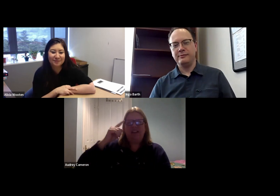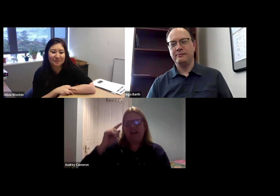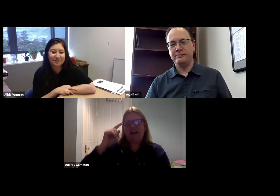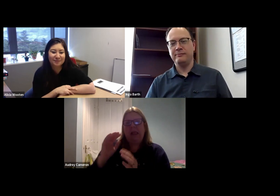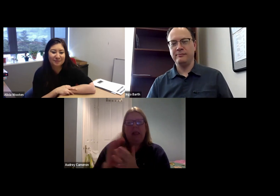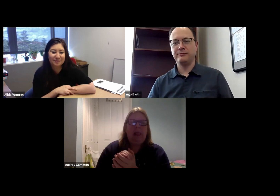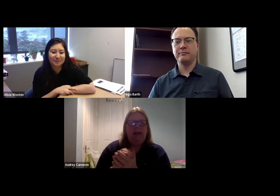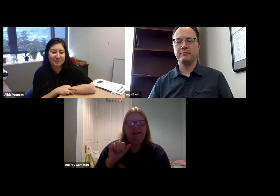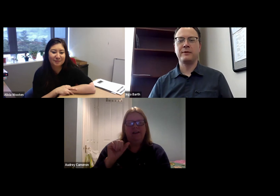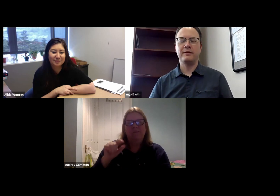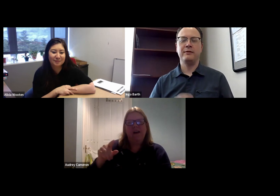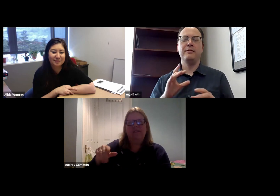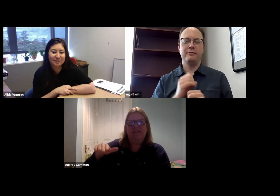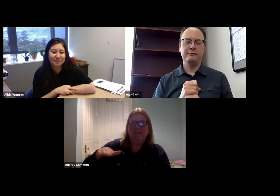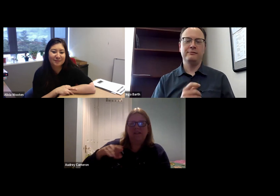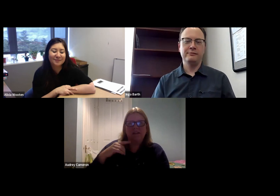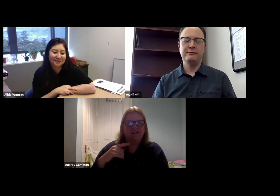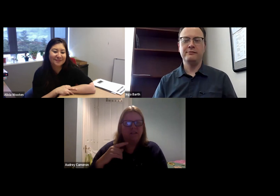of having your elbow down.